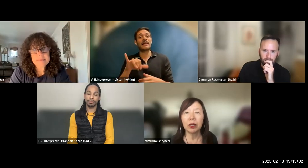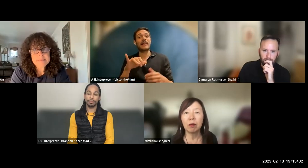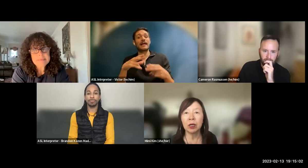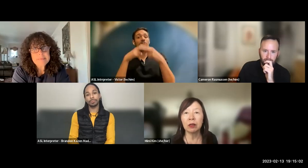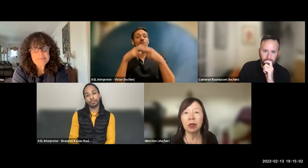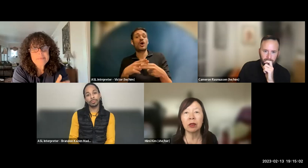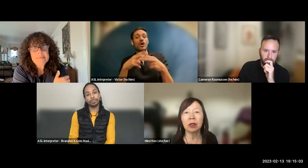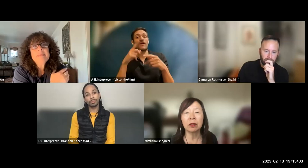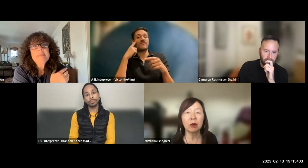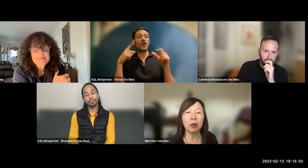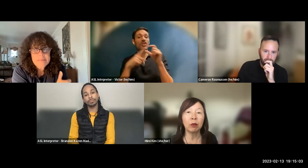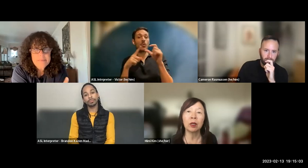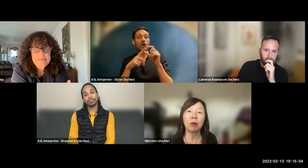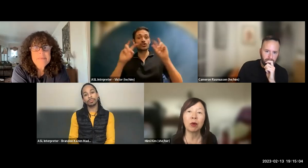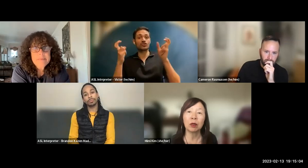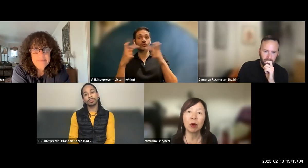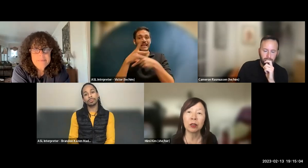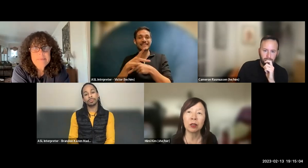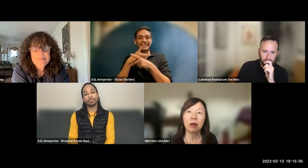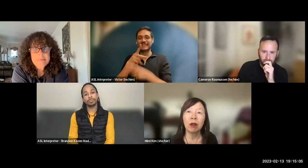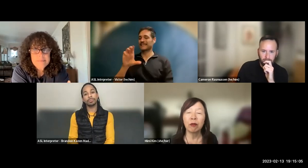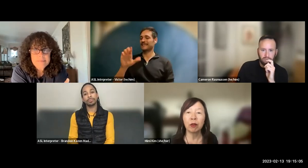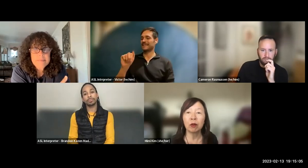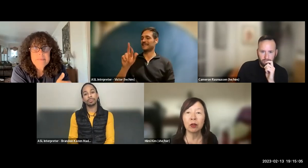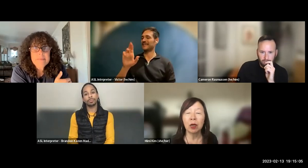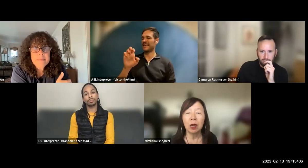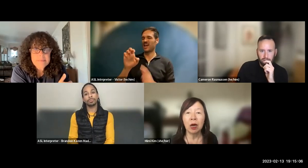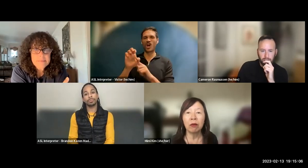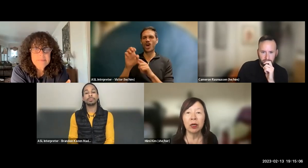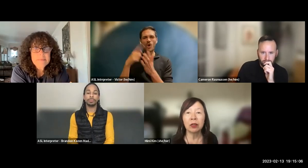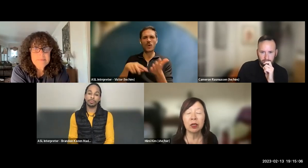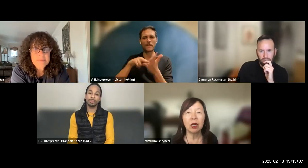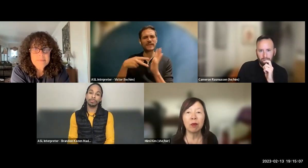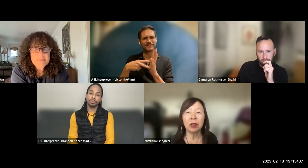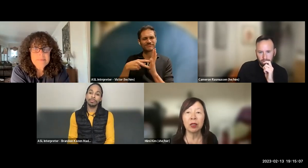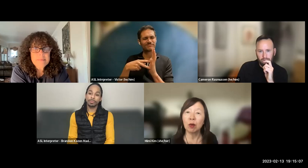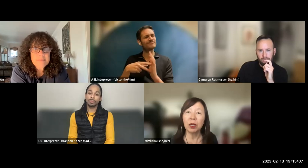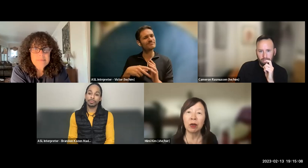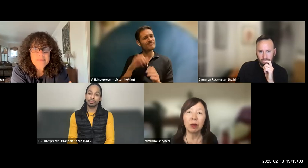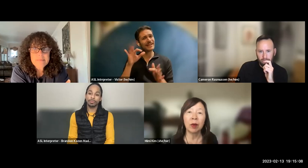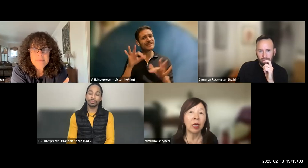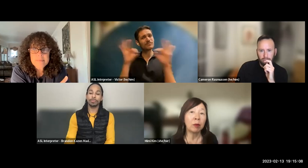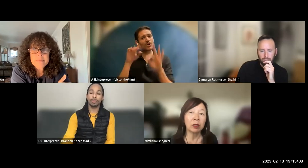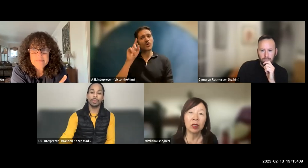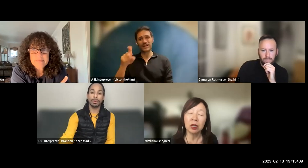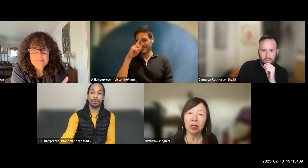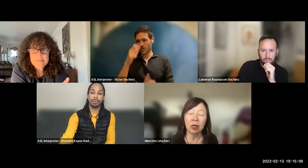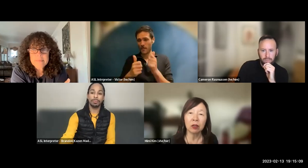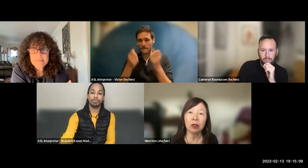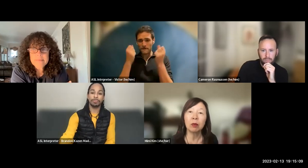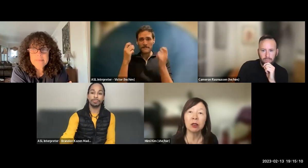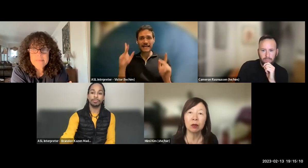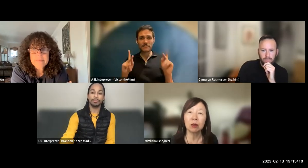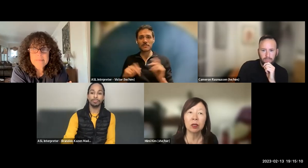opening to what that means. And I think that's going to be a really important question for those of us. And so many, I am also teaching